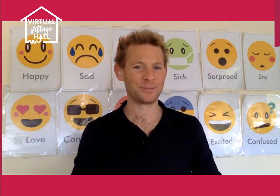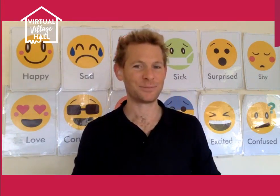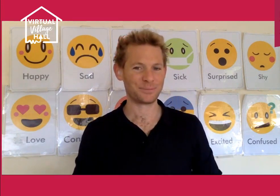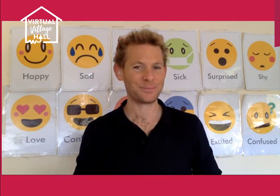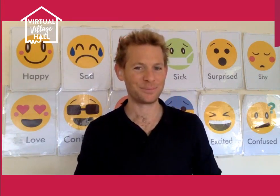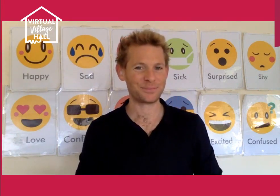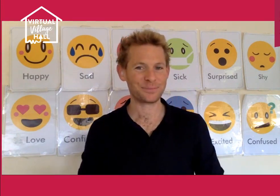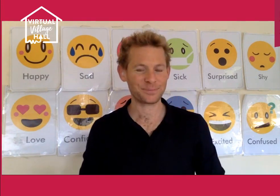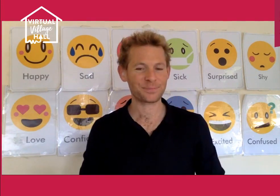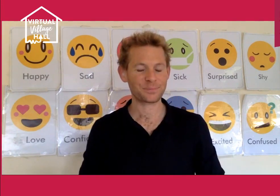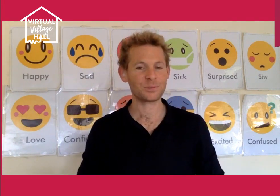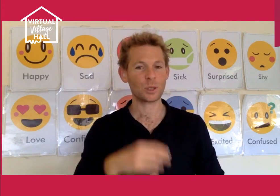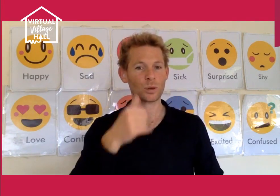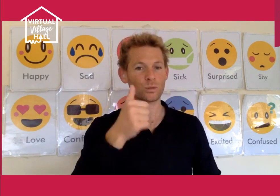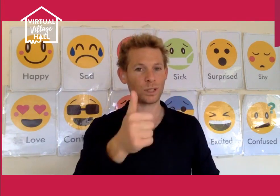really visual language.